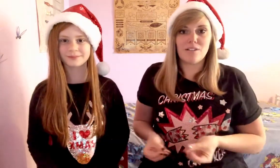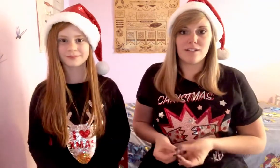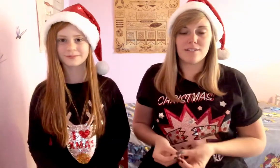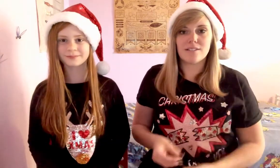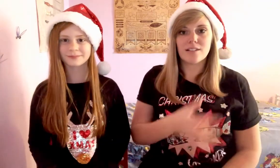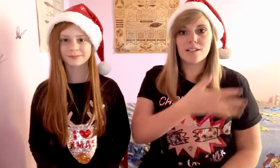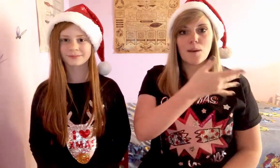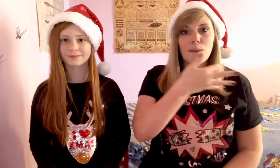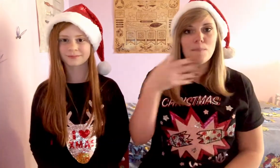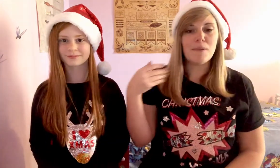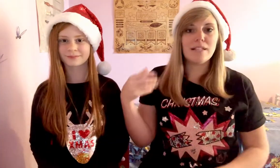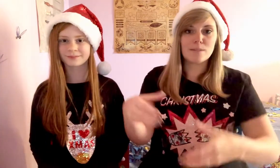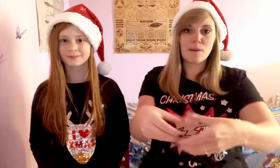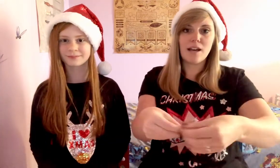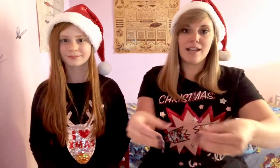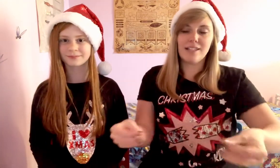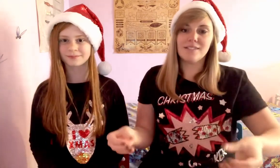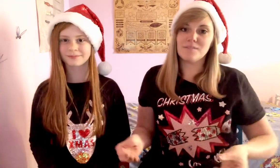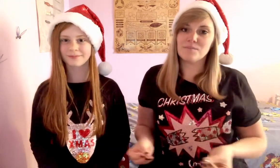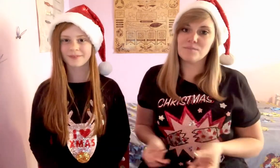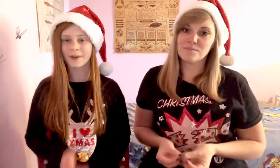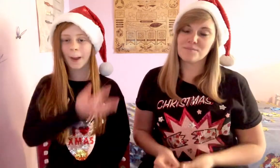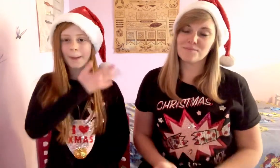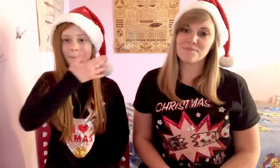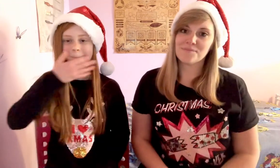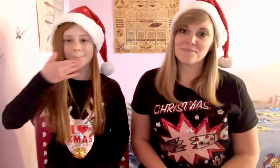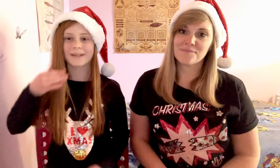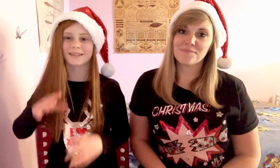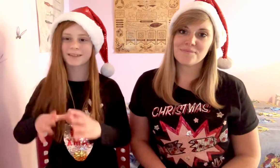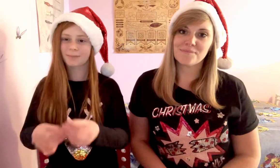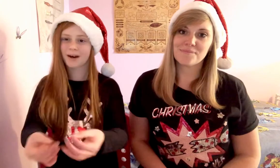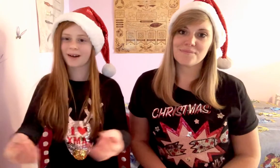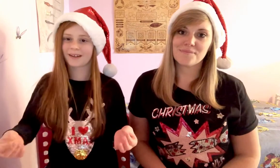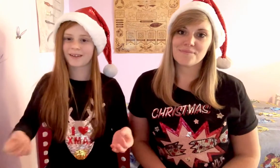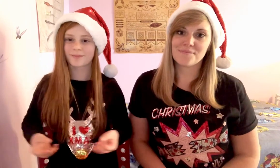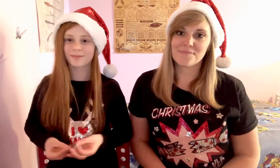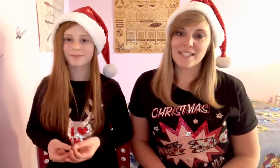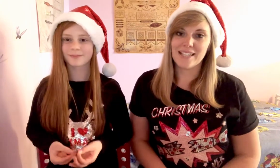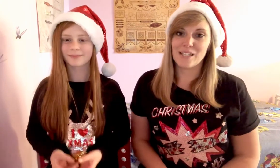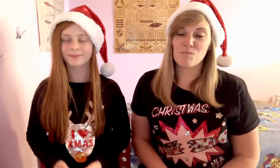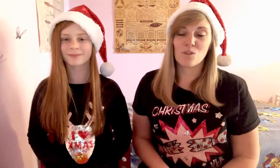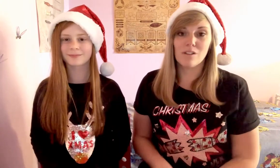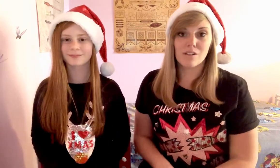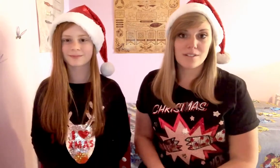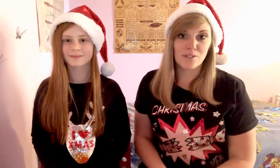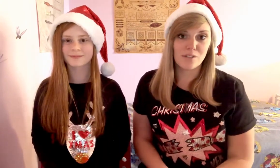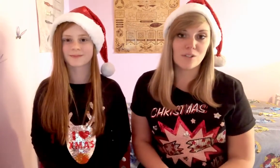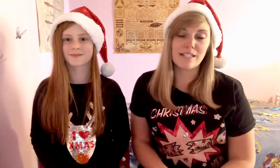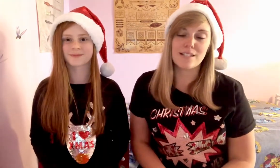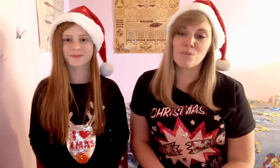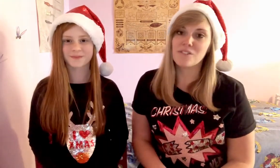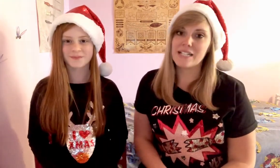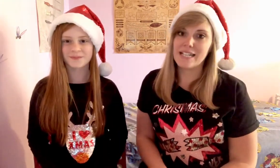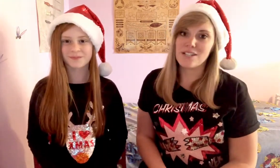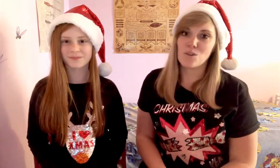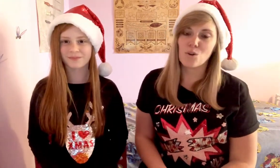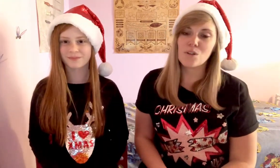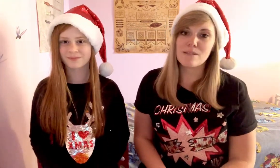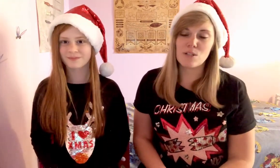crust. Mince pie. Mince pie. And I'm sure lots of you have got these up already. It's your Christmas